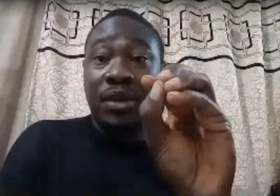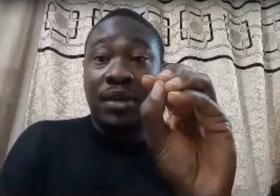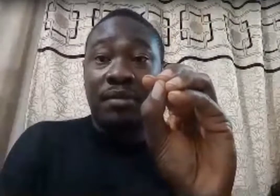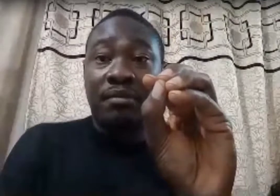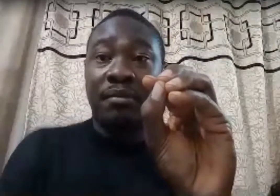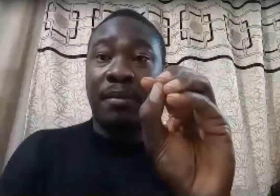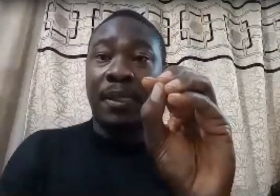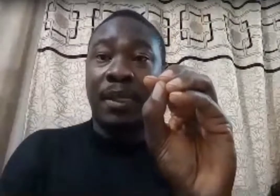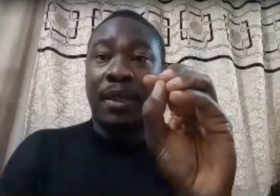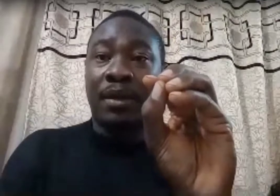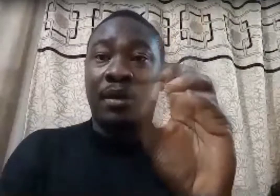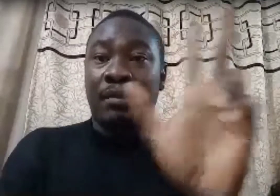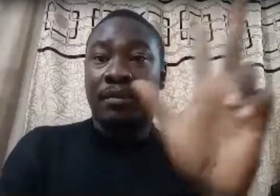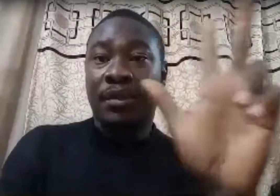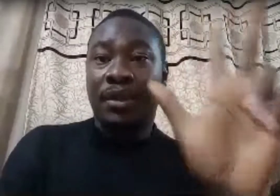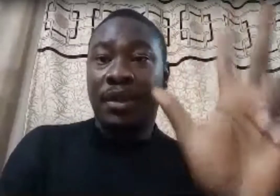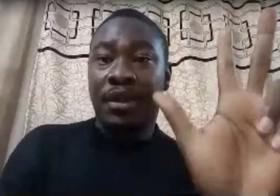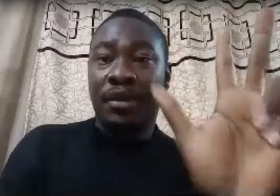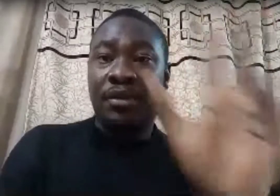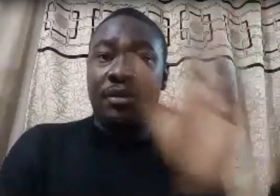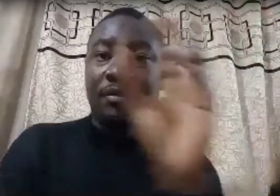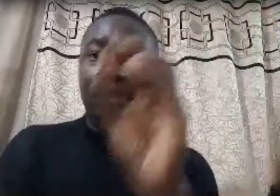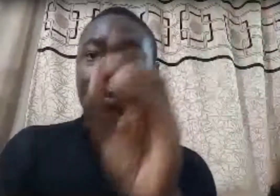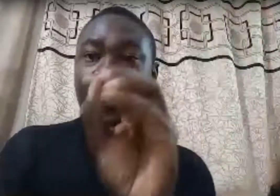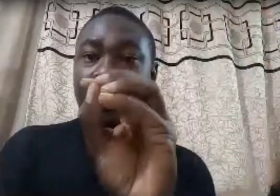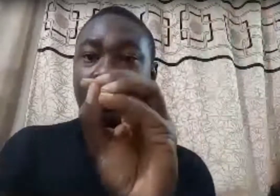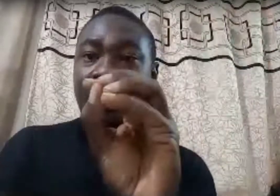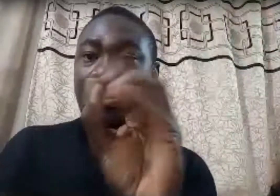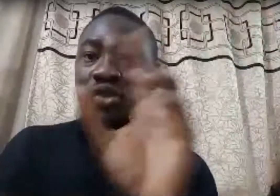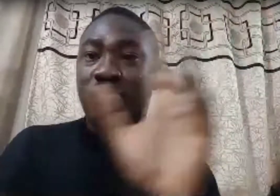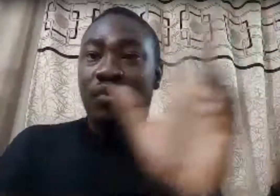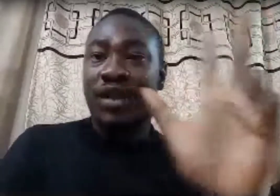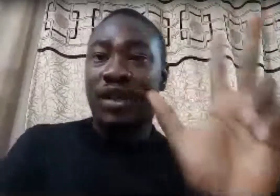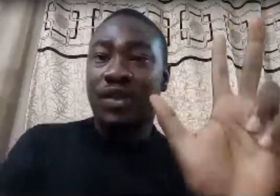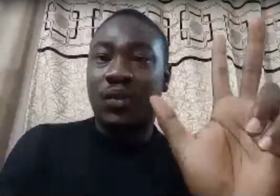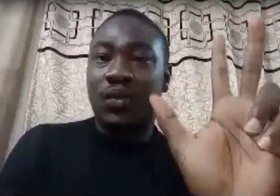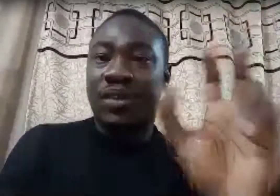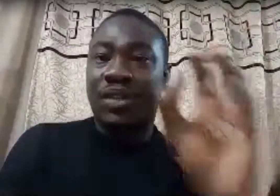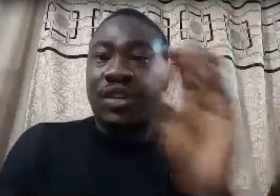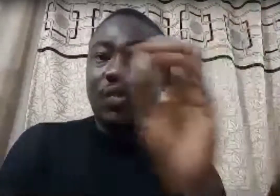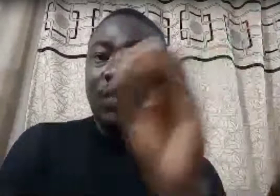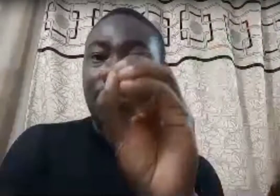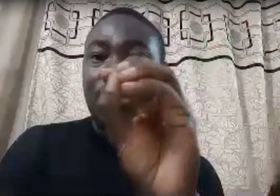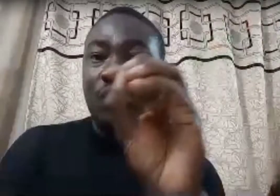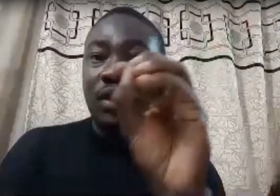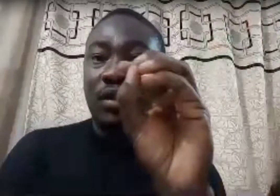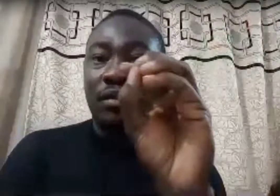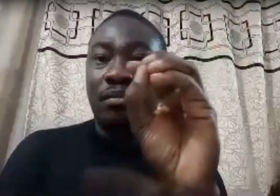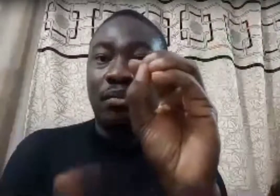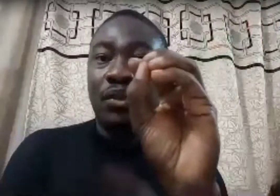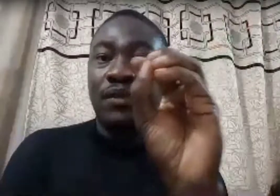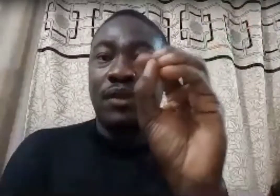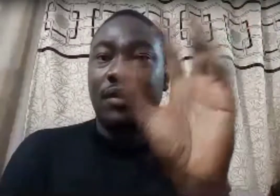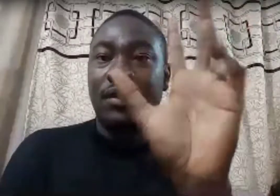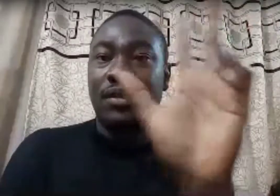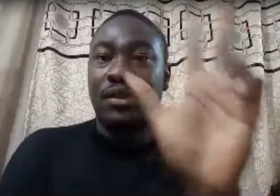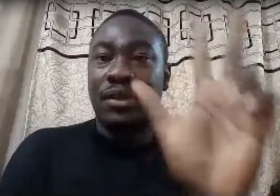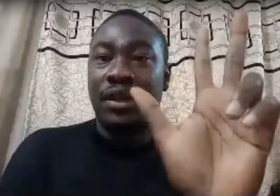3, 0. You can just move it a little to distinguish between both figures. 3 and 0. Whichever